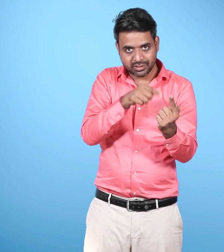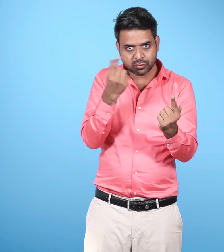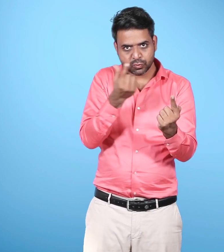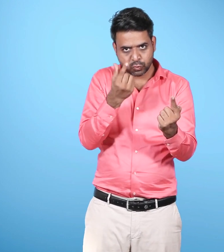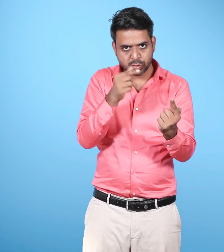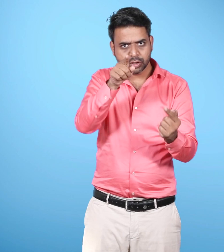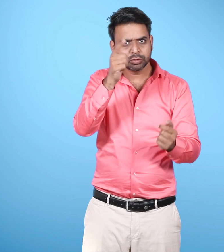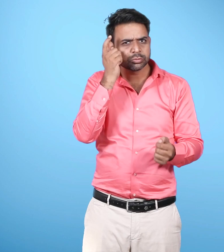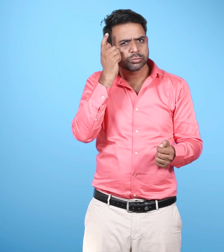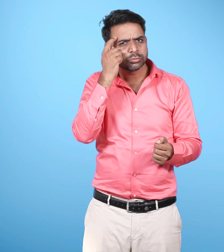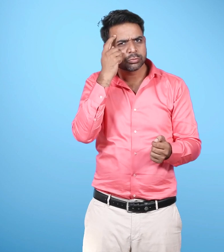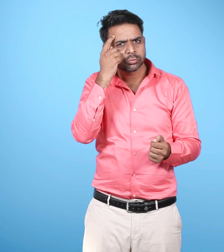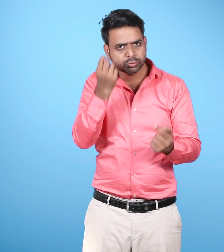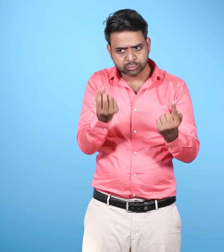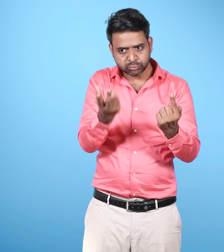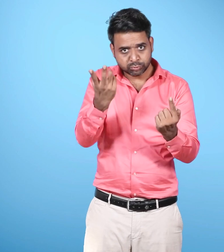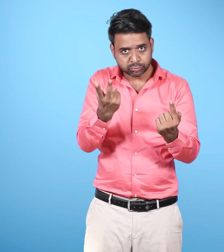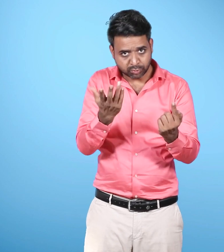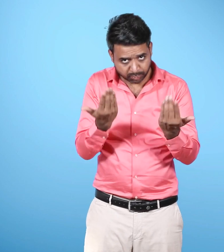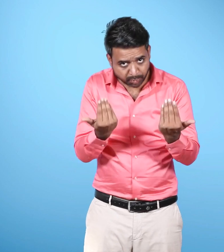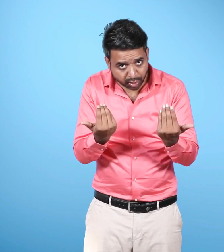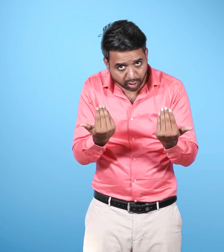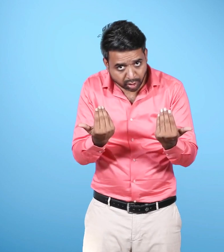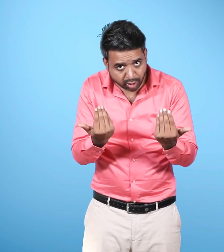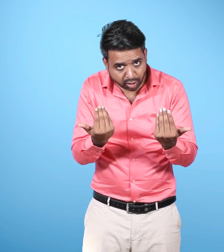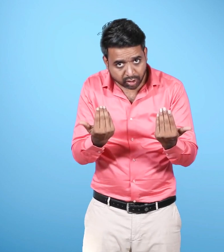think that the bulb will light up in such a circuit?